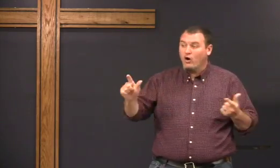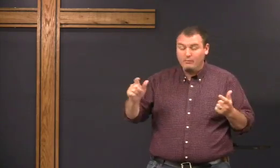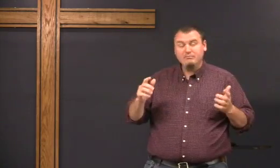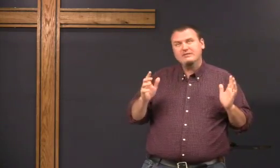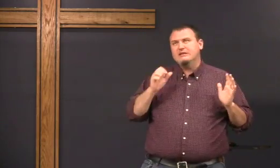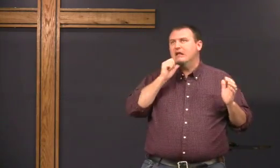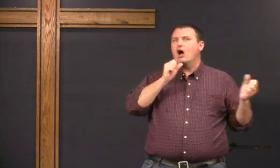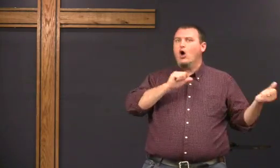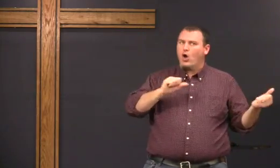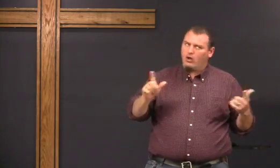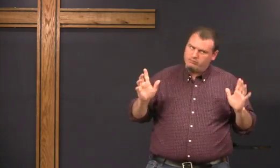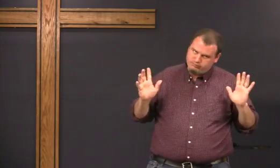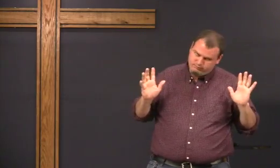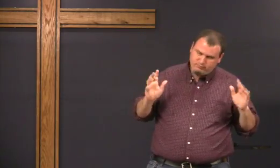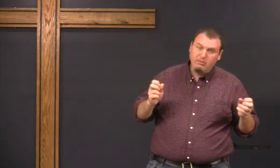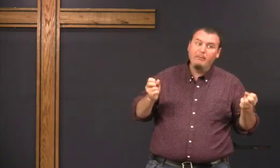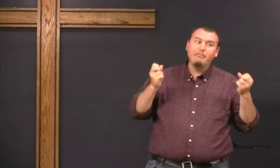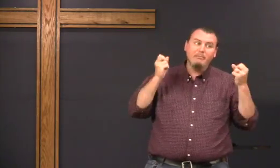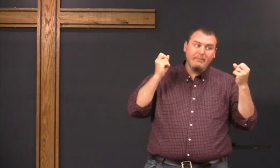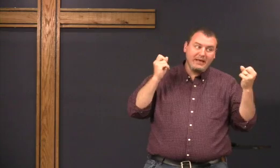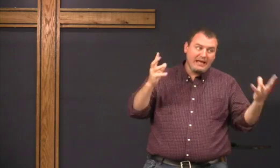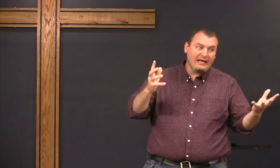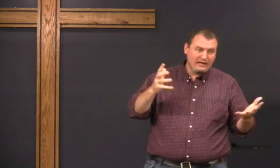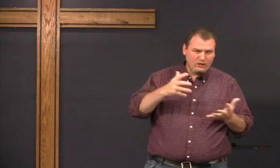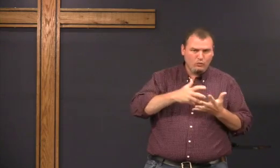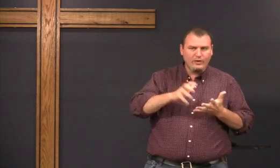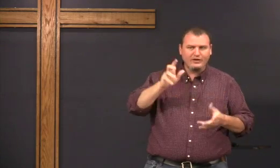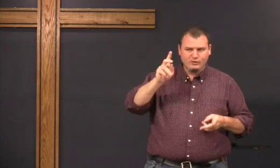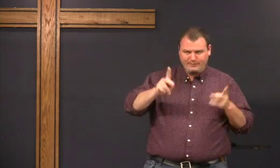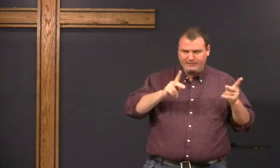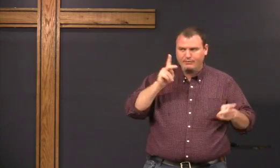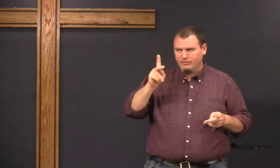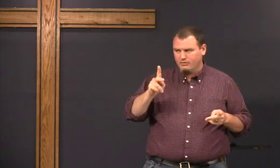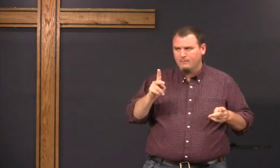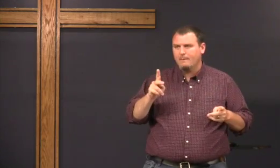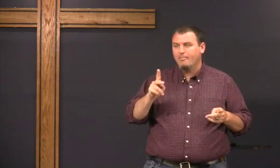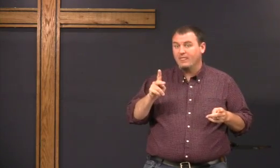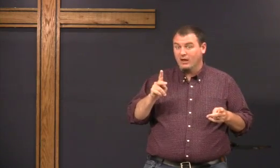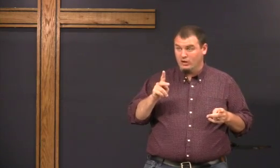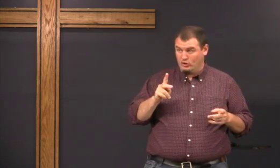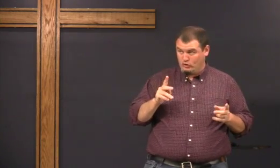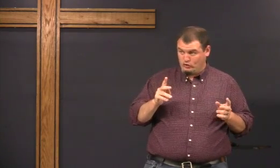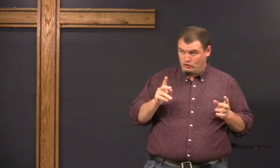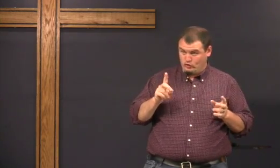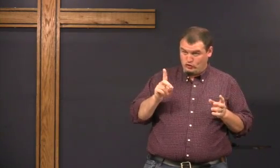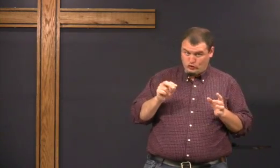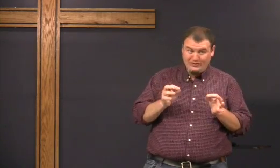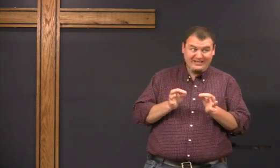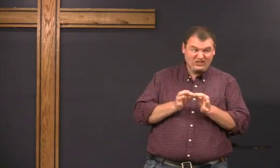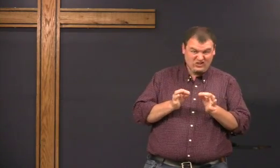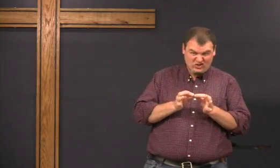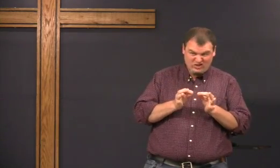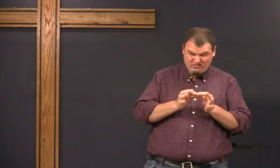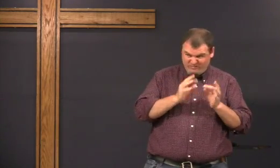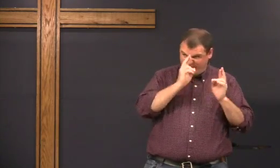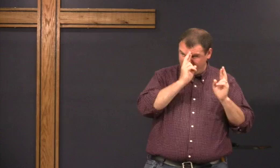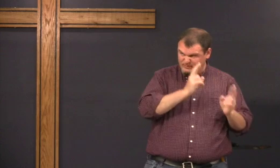Oh, no. But many rich people. Do they deserve to be